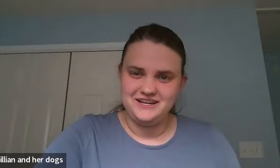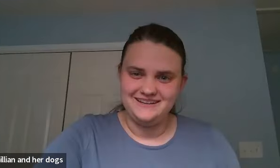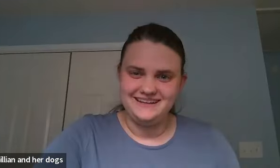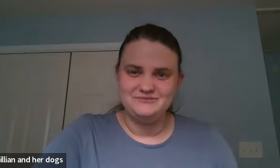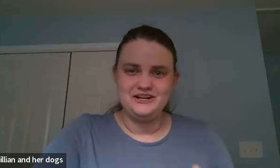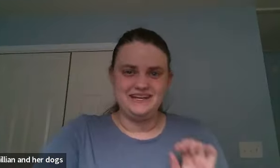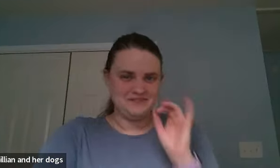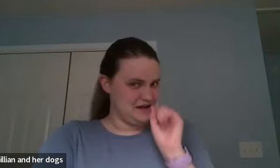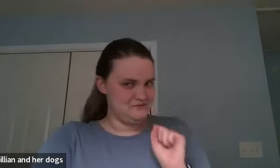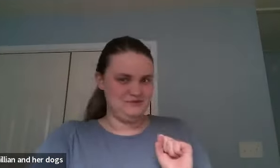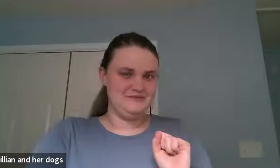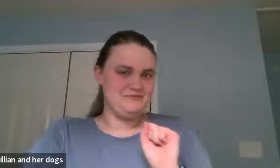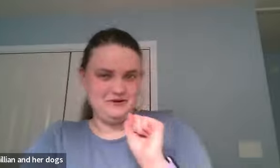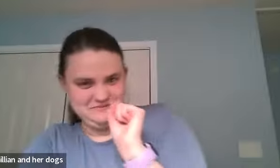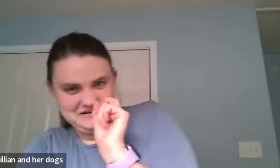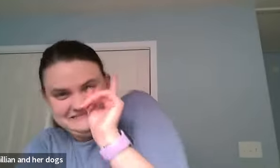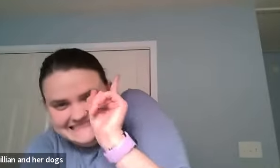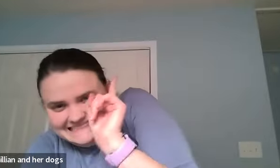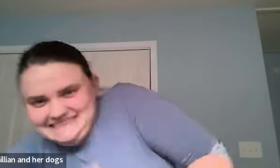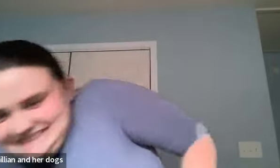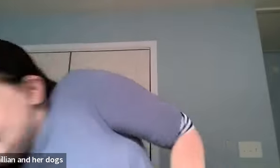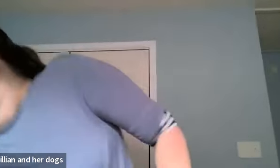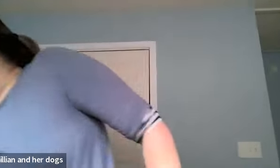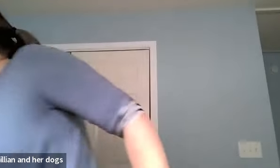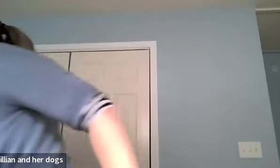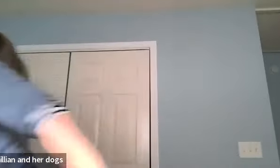can, and I'm trying to get him to stop chewing it before he rips it up.